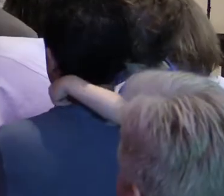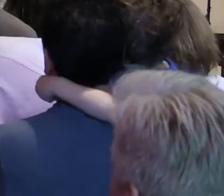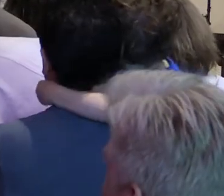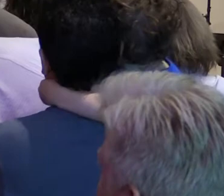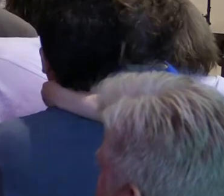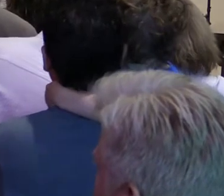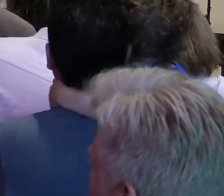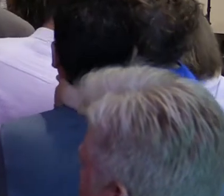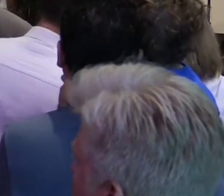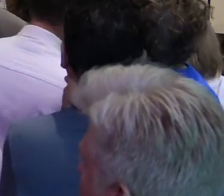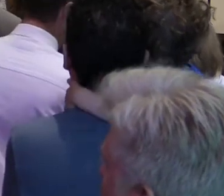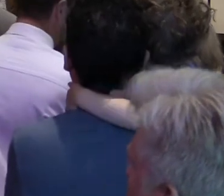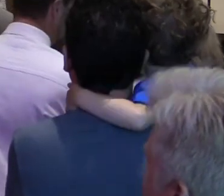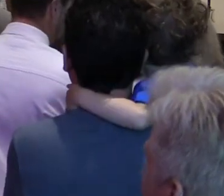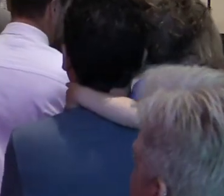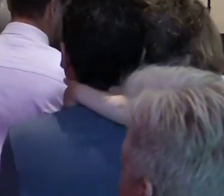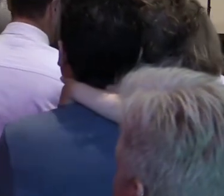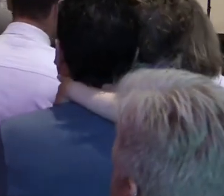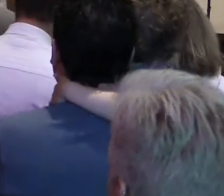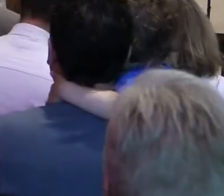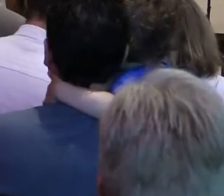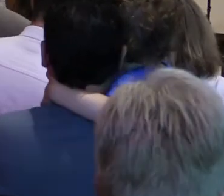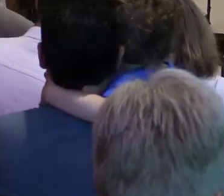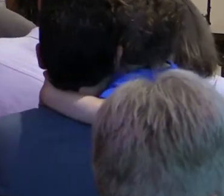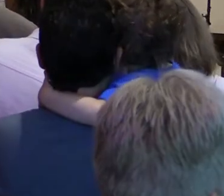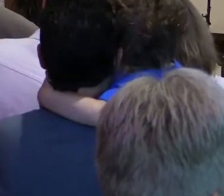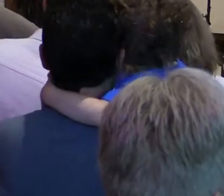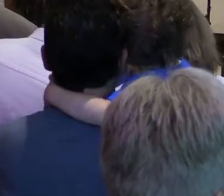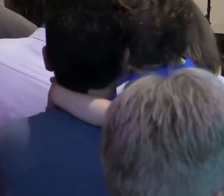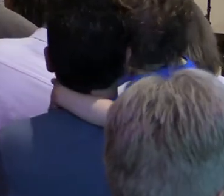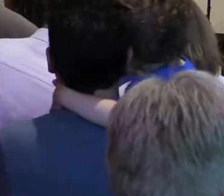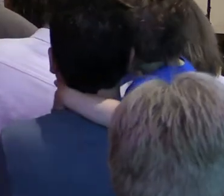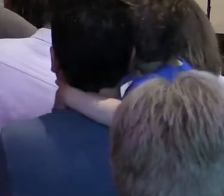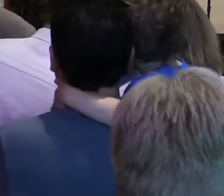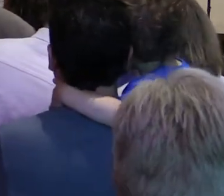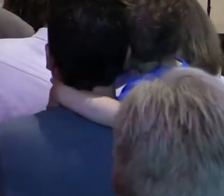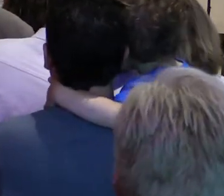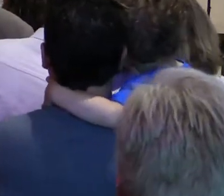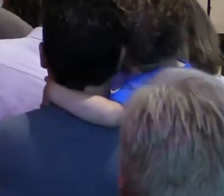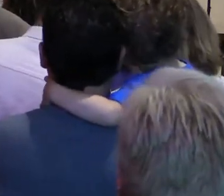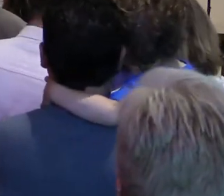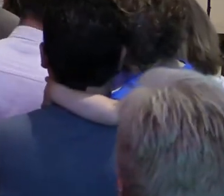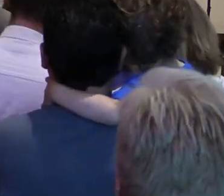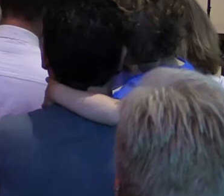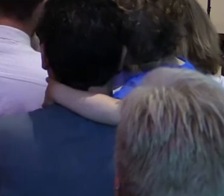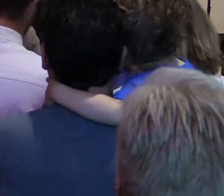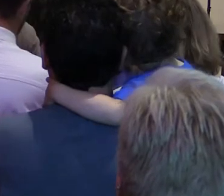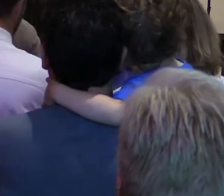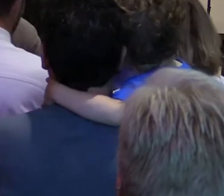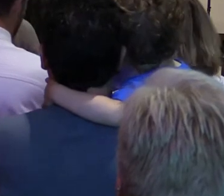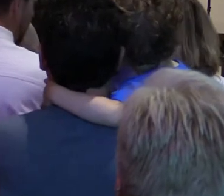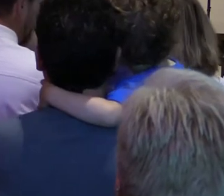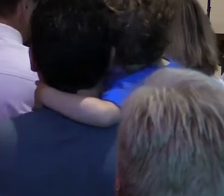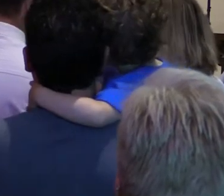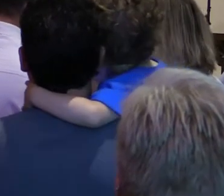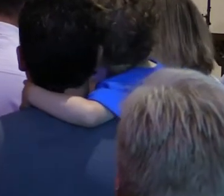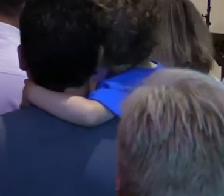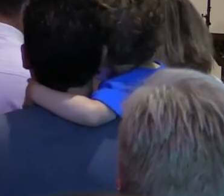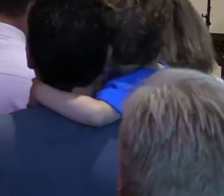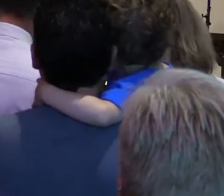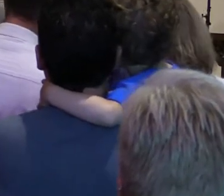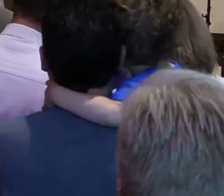people. Oh, how good it is to embrace His command, to